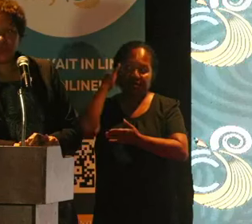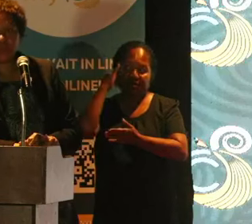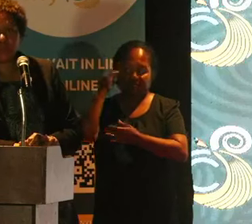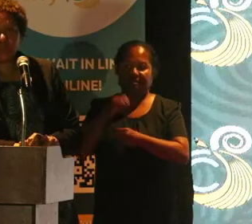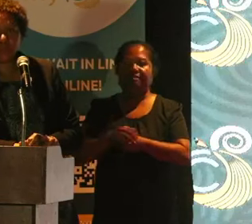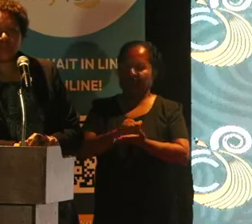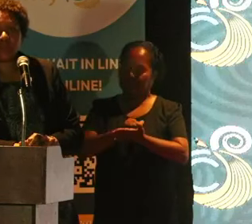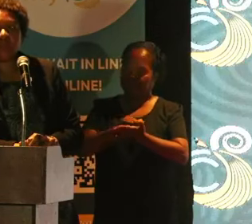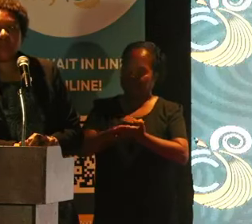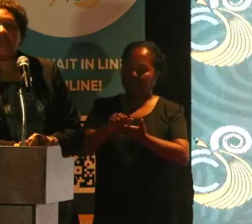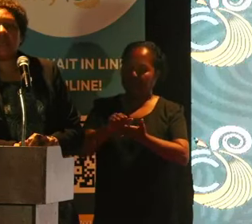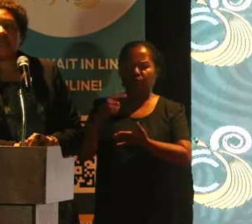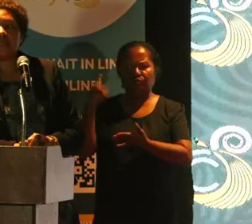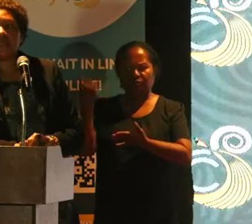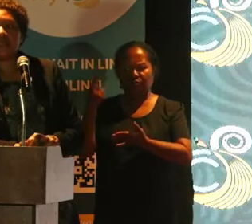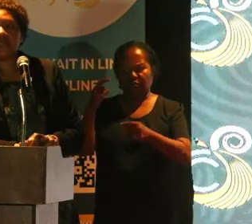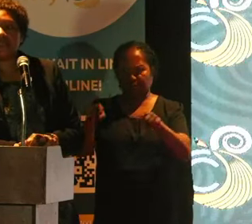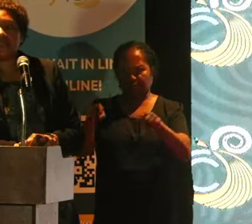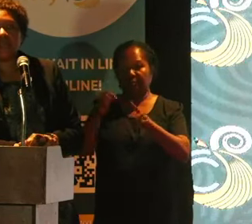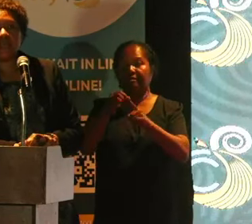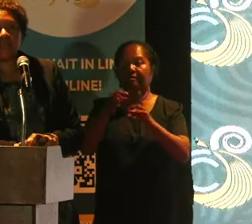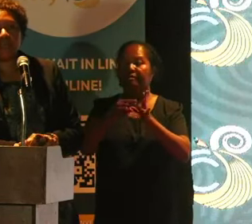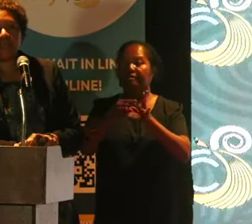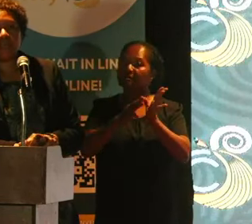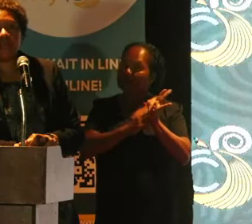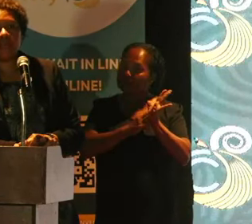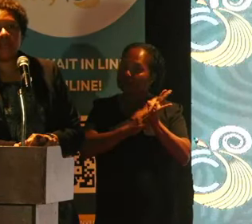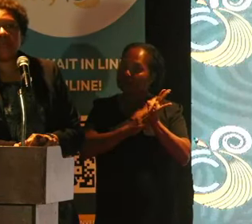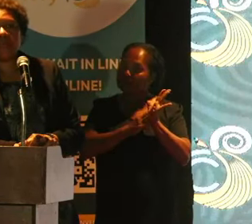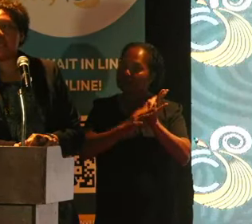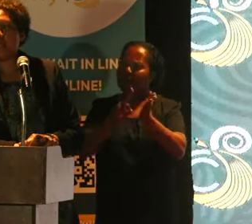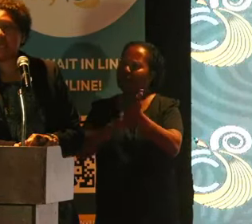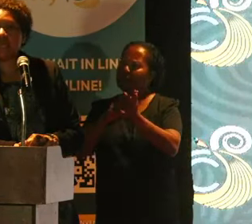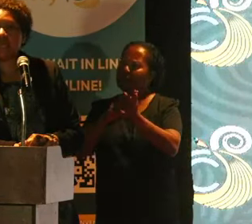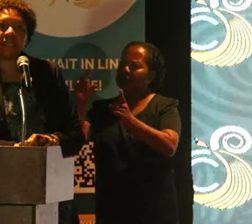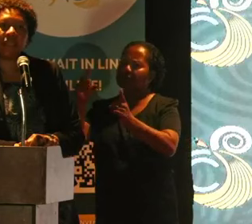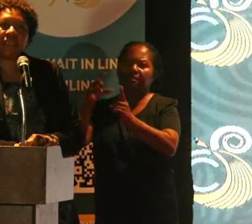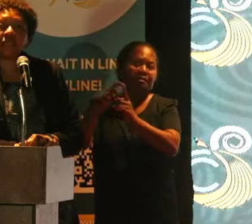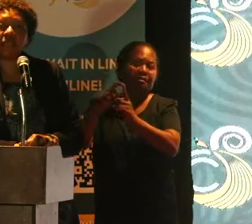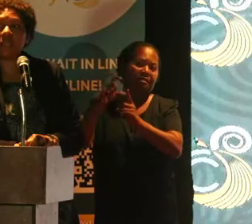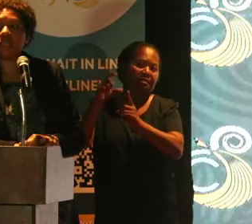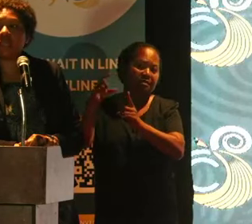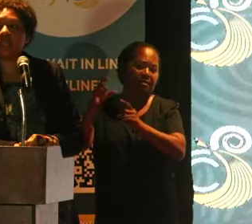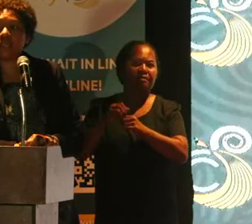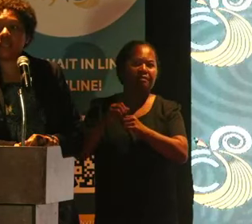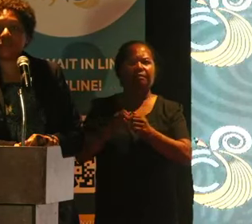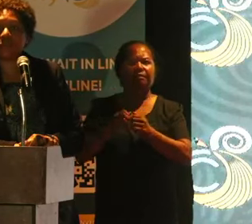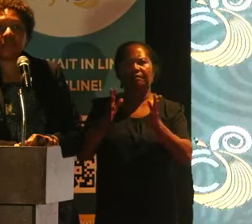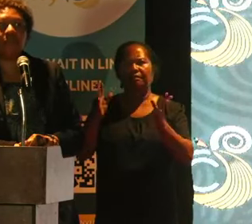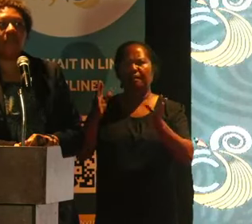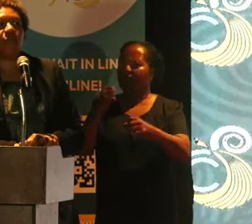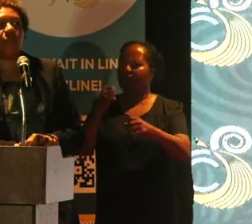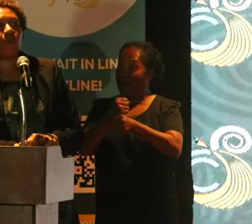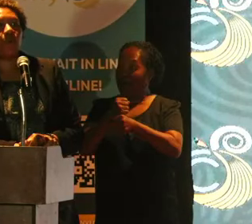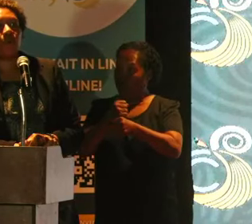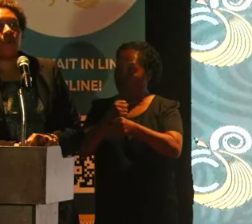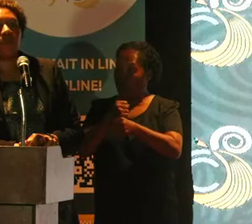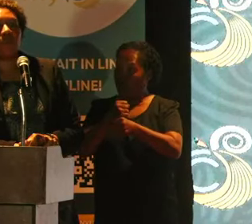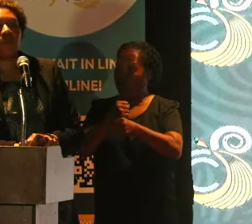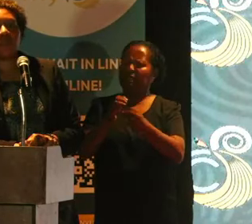of you that live in Mosby, NCDC has started a daily surveillance activity, and we've started out at Gerahu.